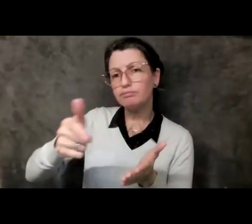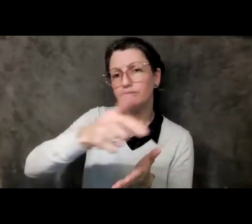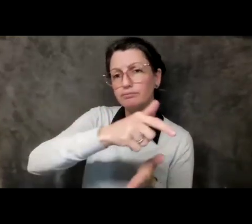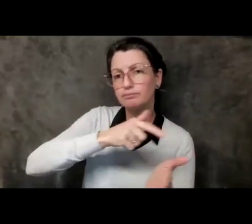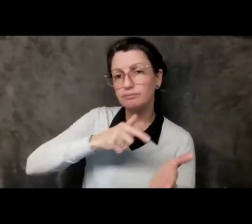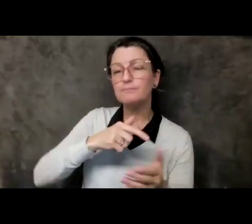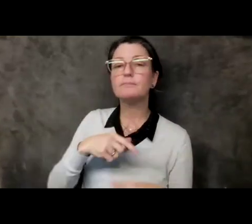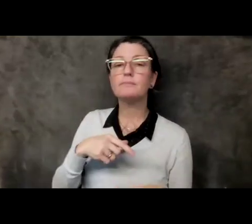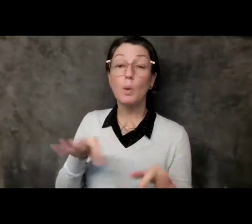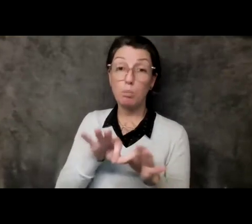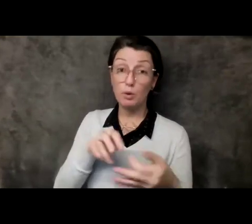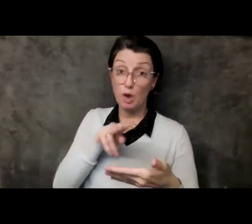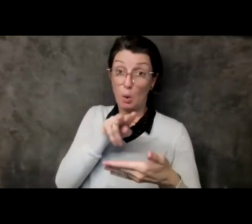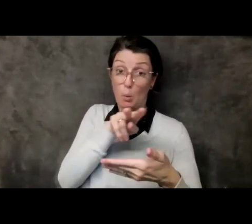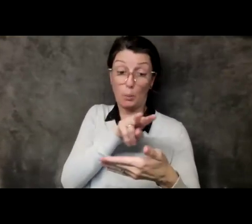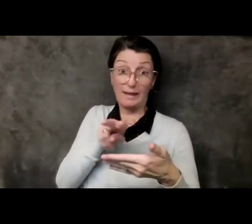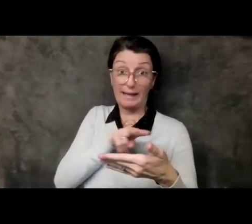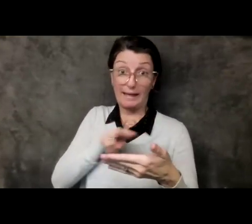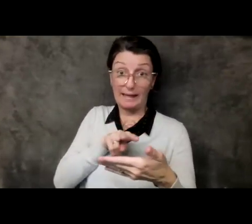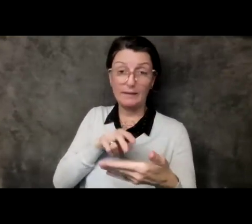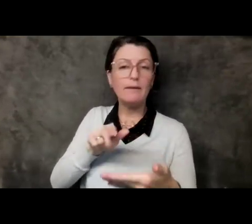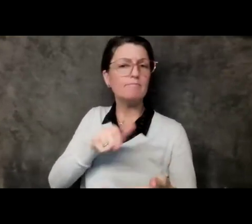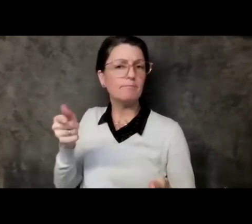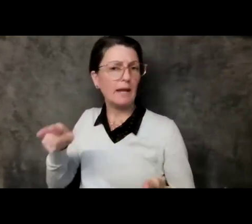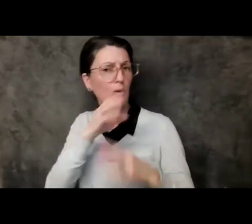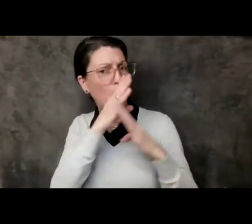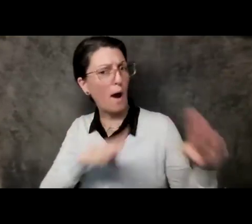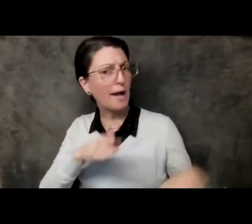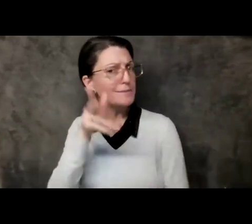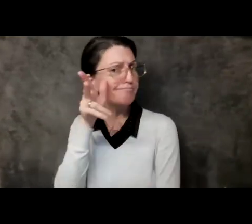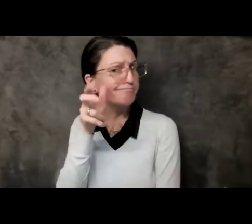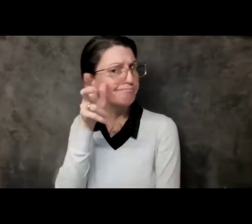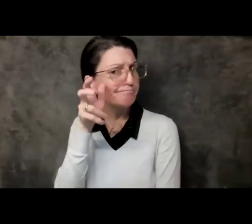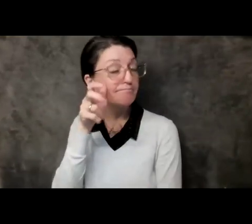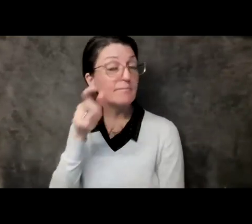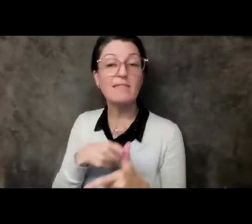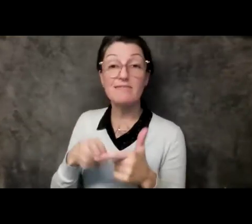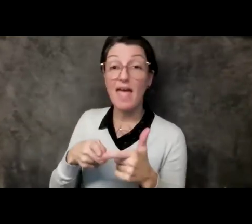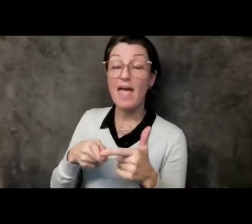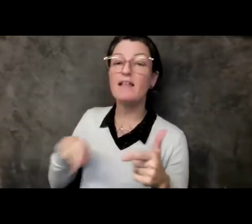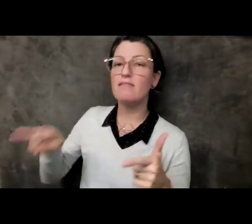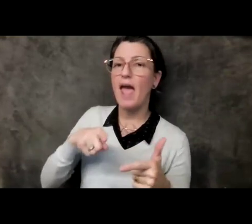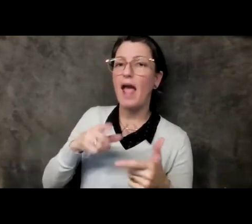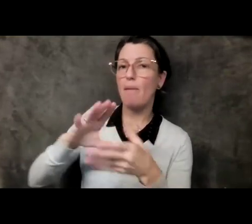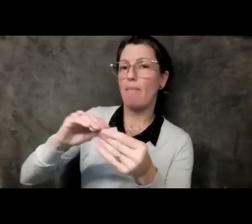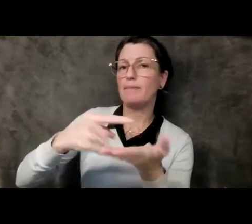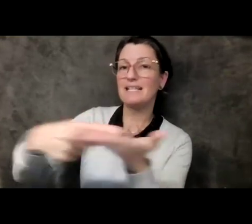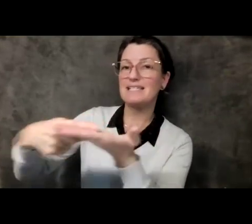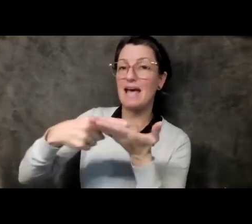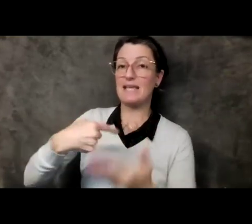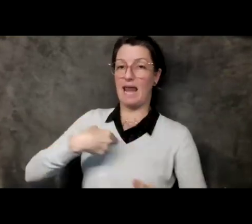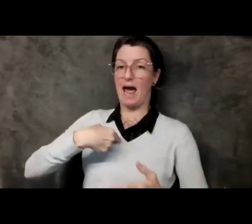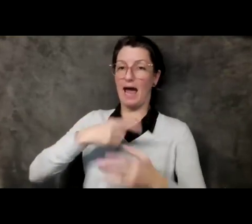people talk about it, right? So you have to just sit there and listen to other people talk about your piece. So I read the poem,